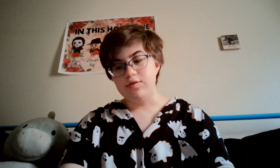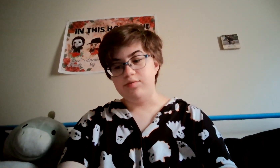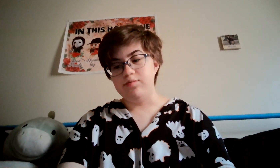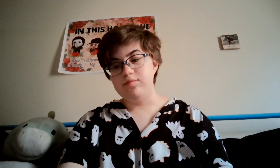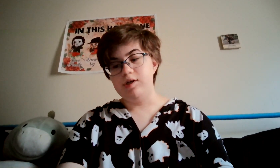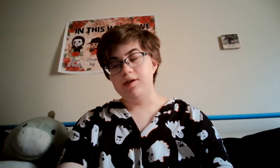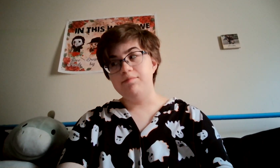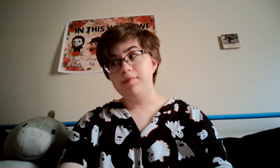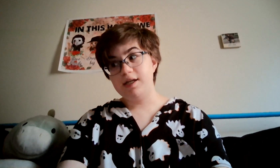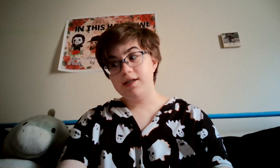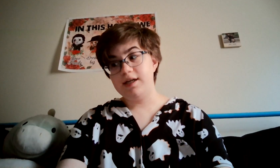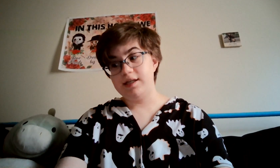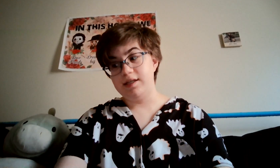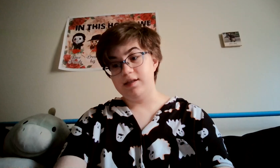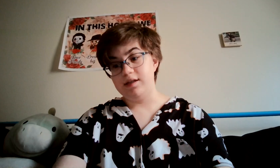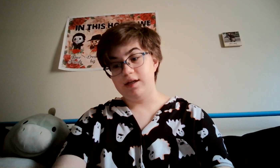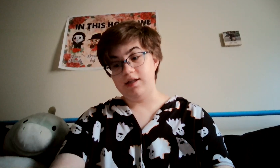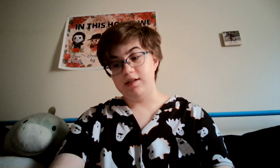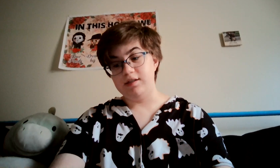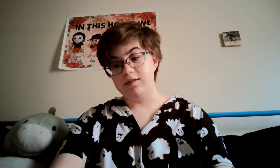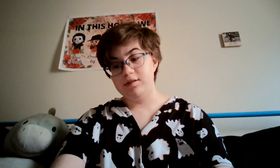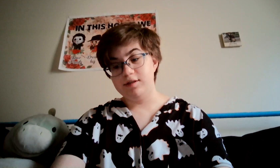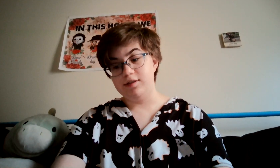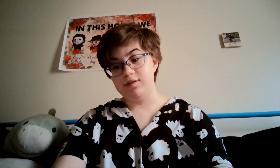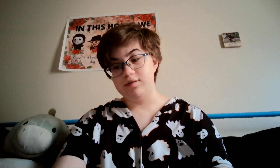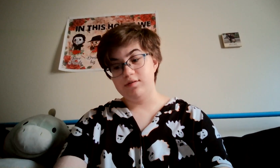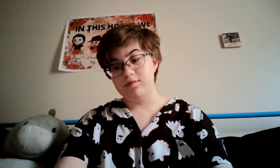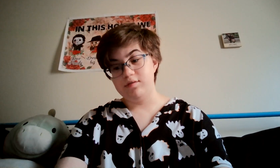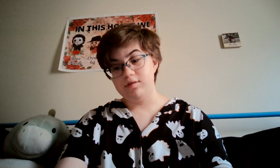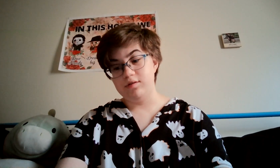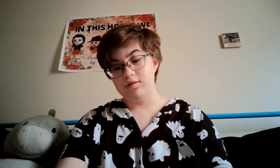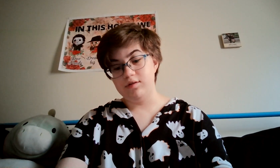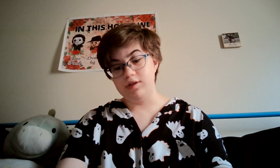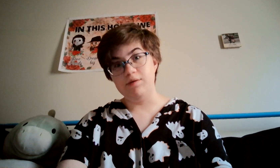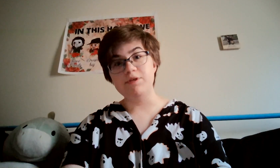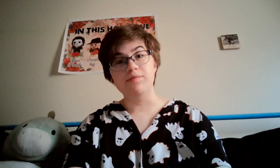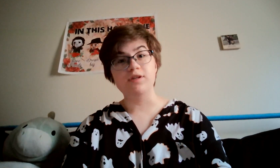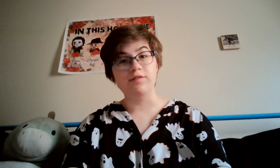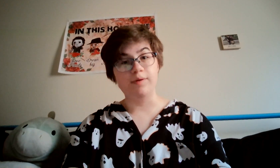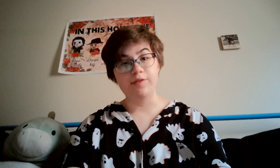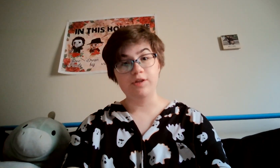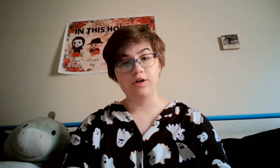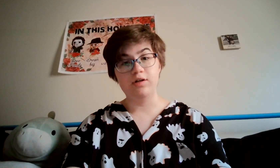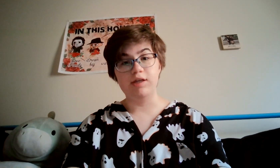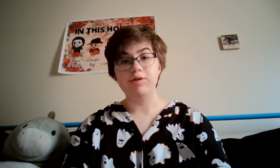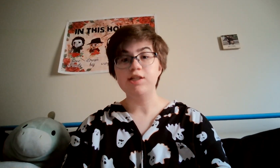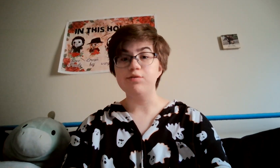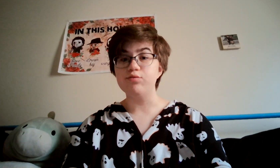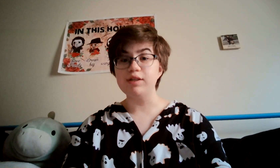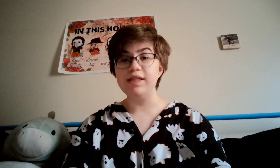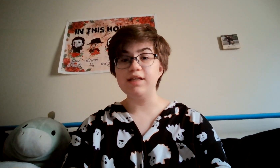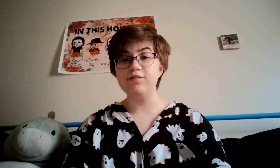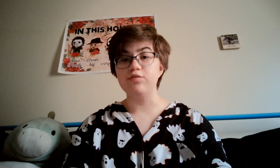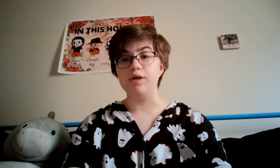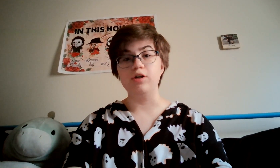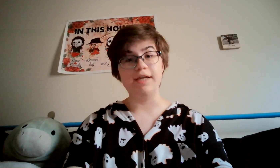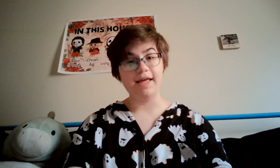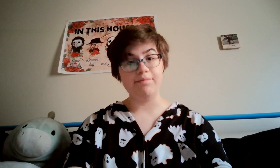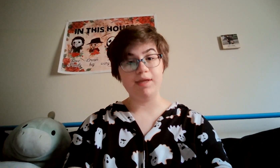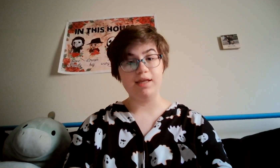so on Monday, I just looked up some stuff about the doll, like when she was released, what her name